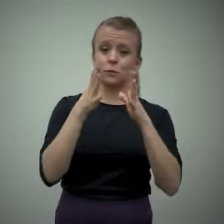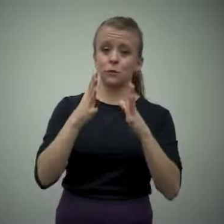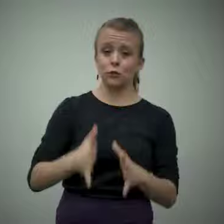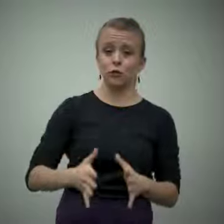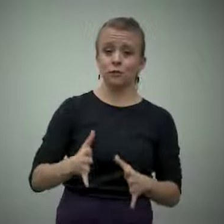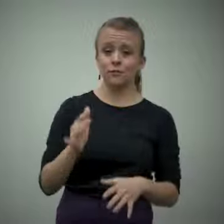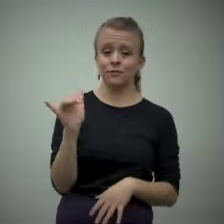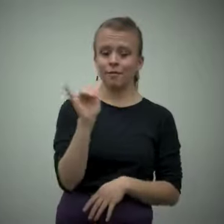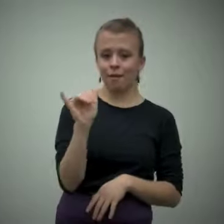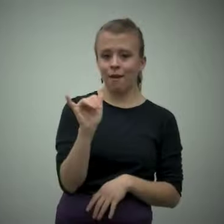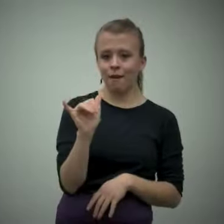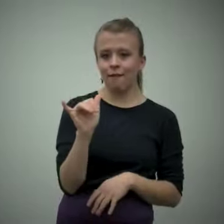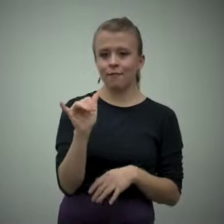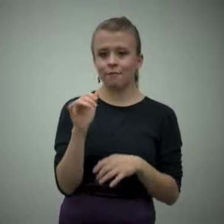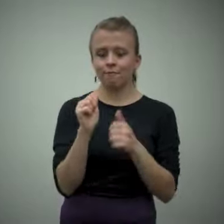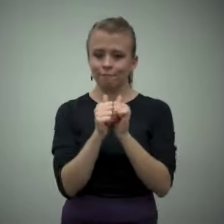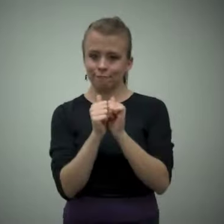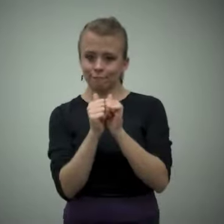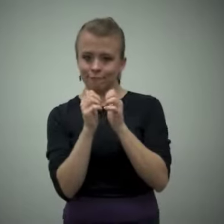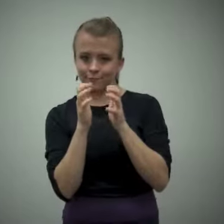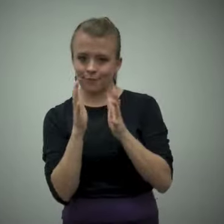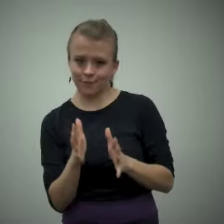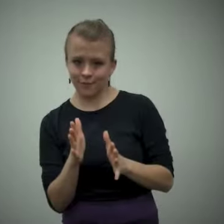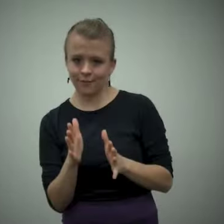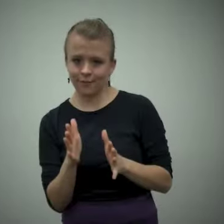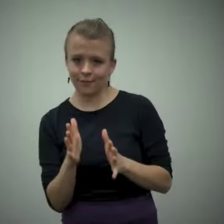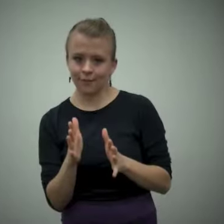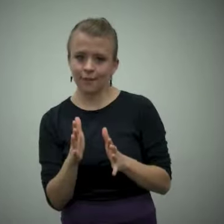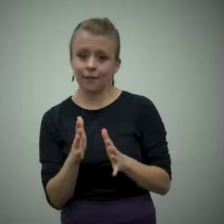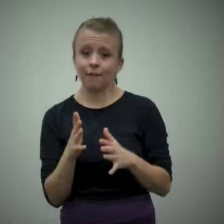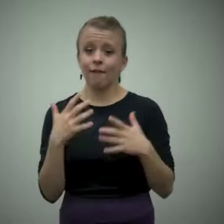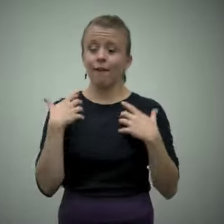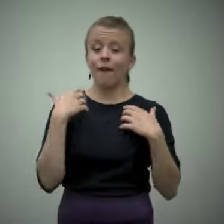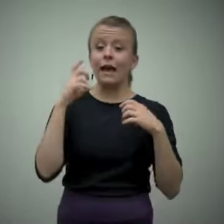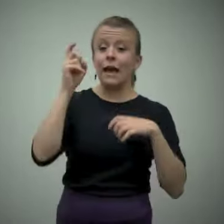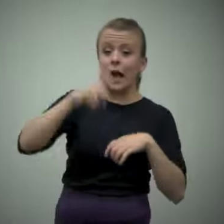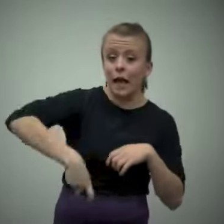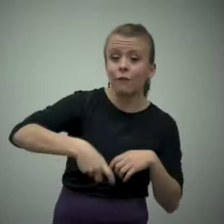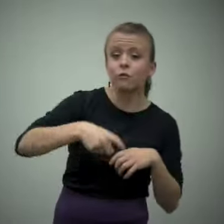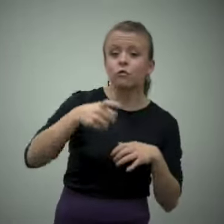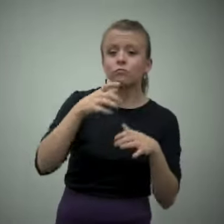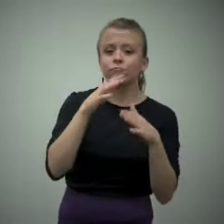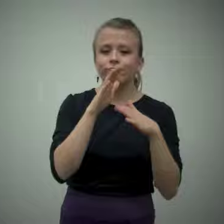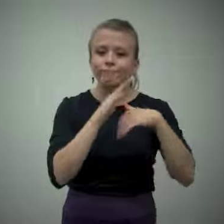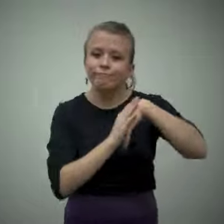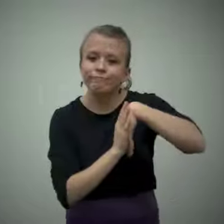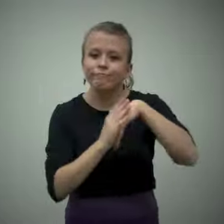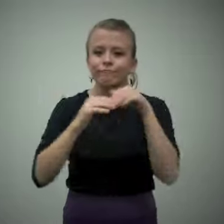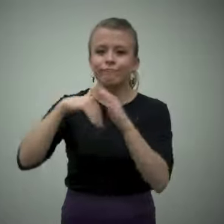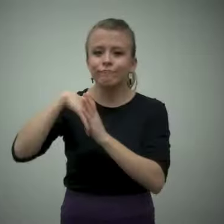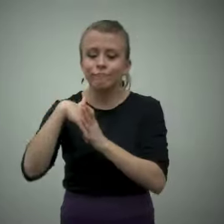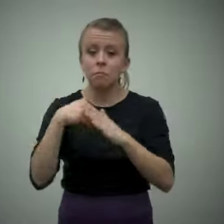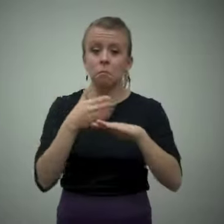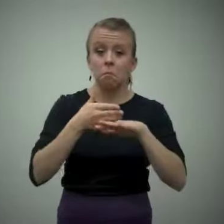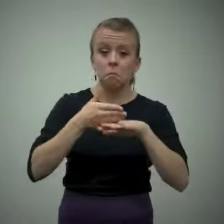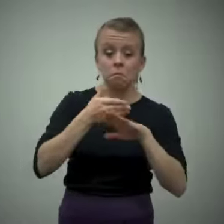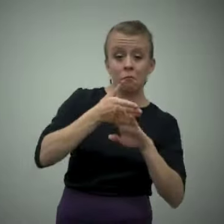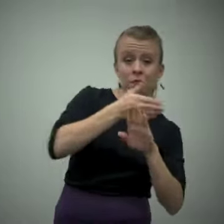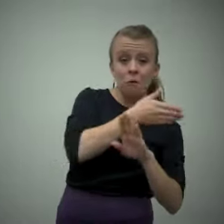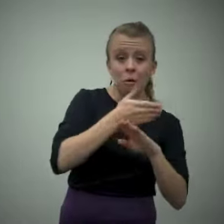Interpreters are athletes. We need to warm up, cool down, attend to symptoms when they first appear, follow